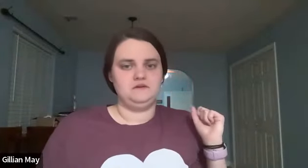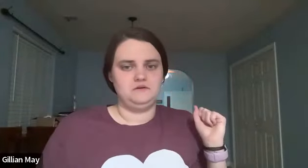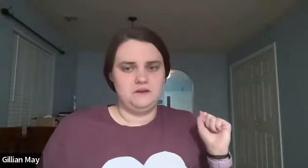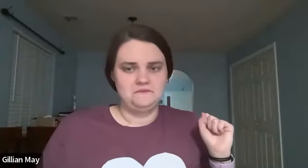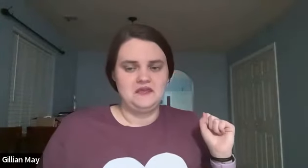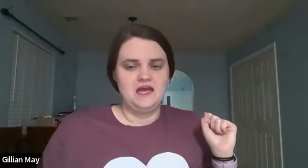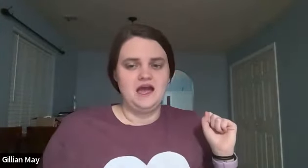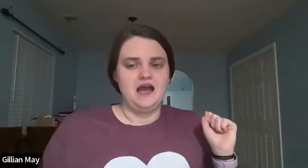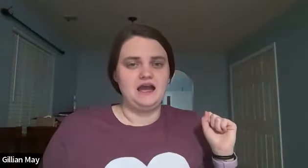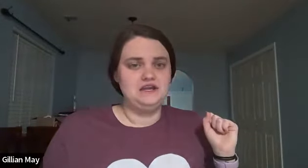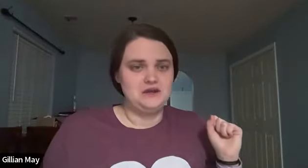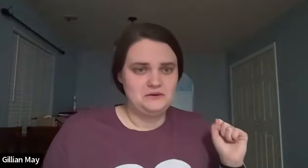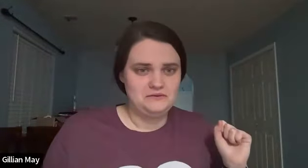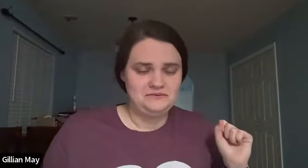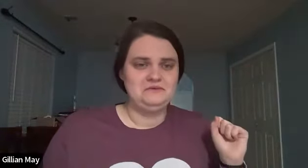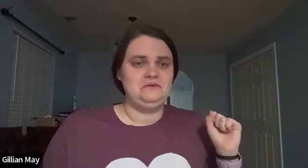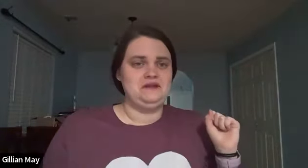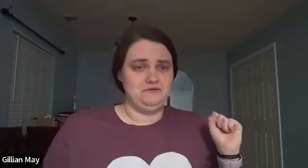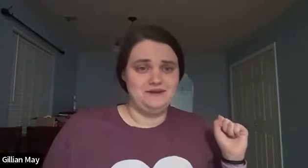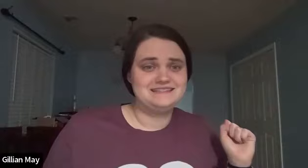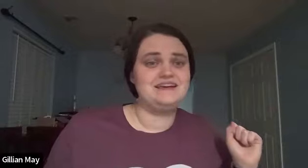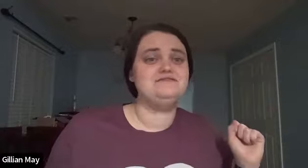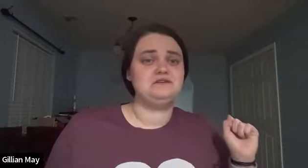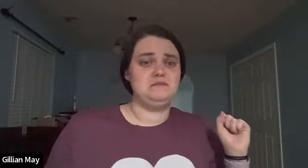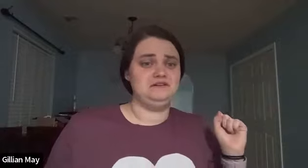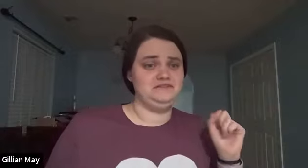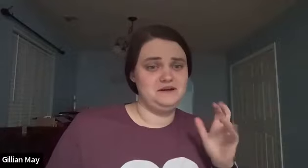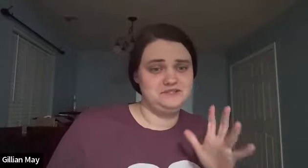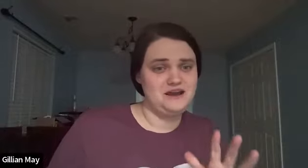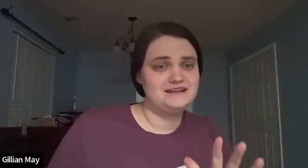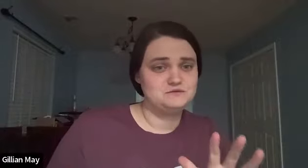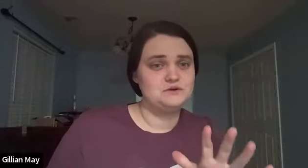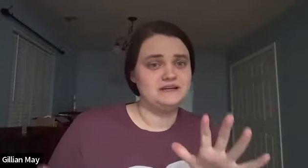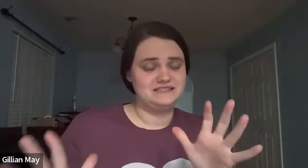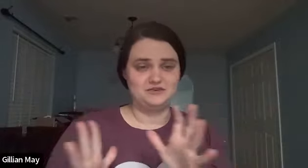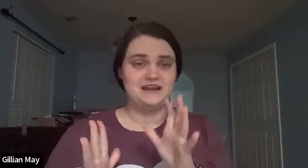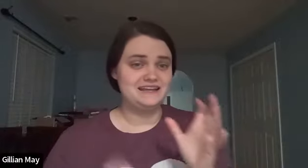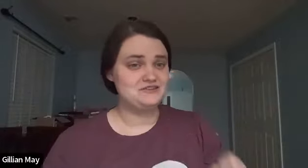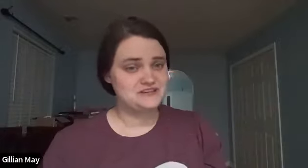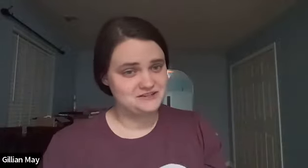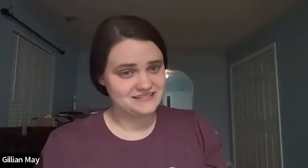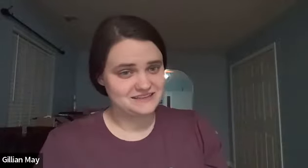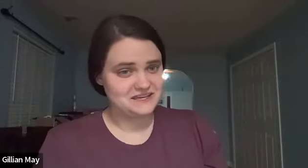Okay. I know we have 3 minutes left. I'm going to leave it up to you guys real quick to see if there are any other signs you guys can think